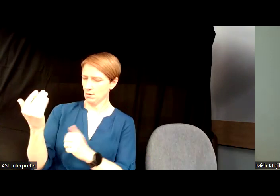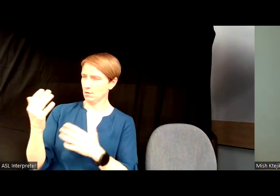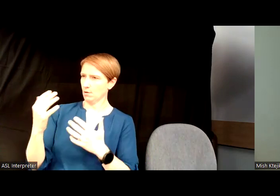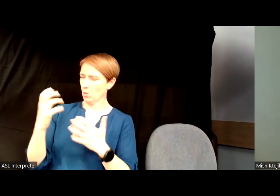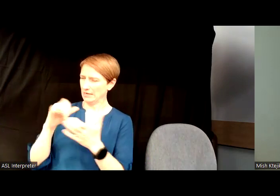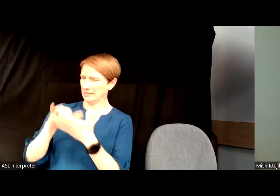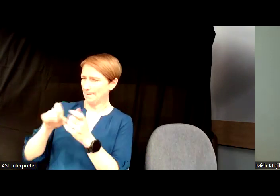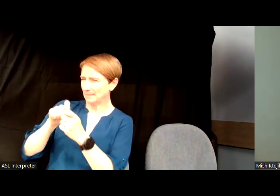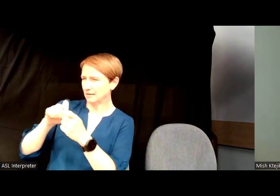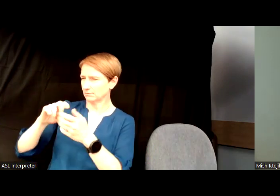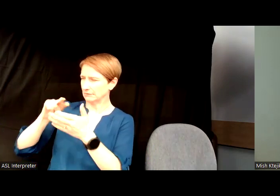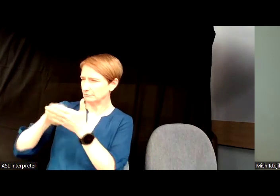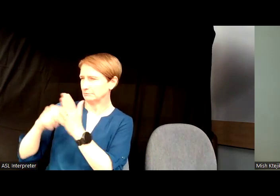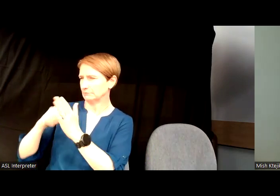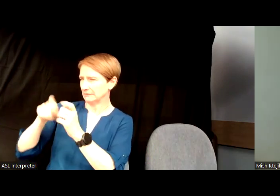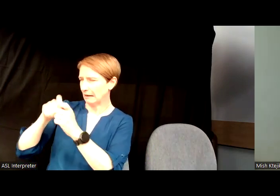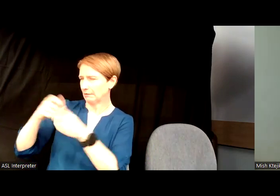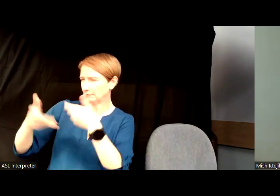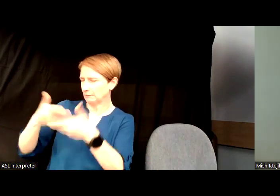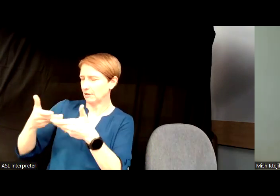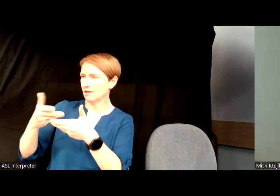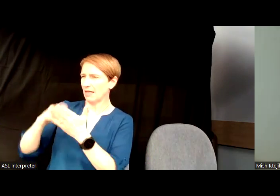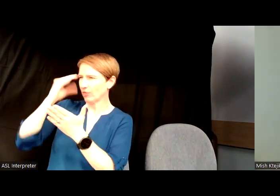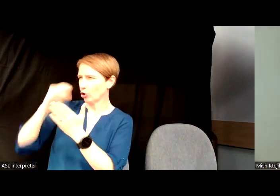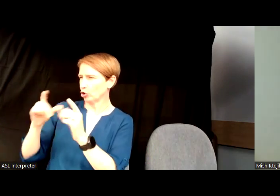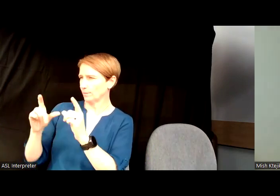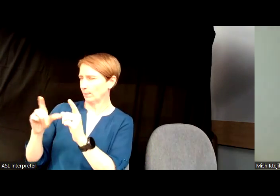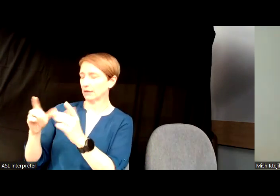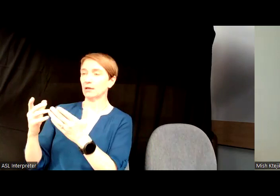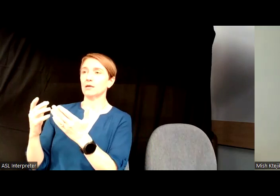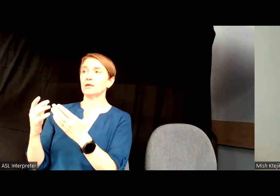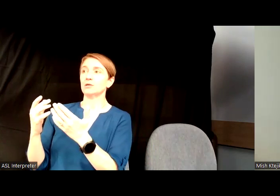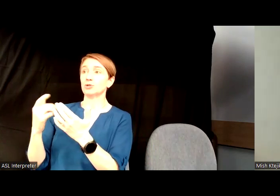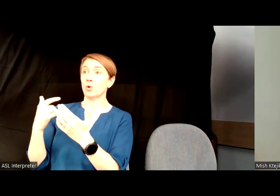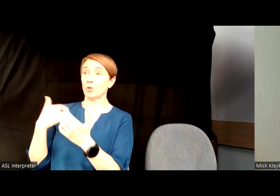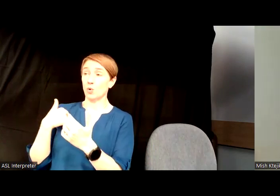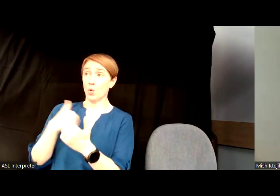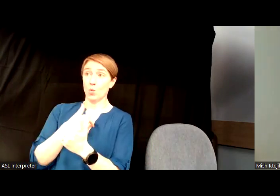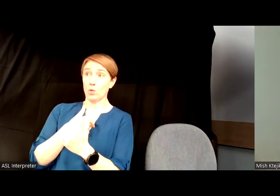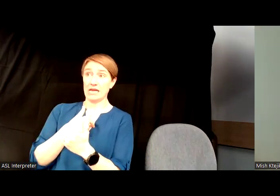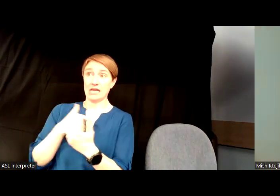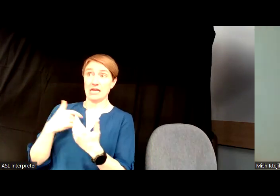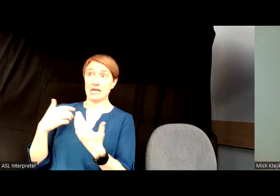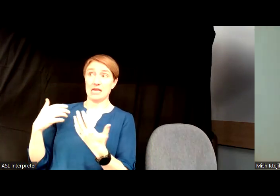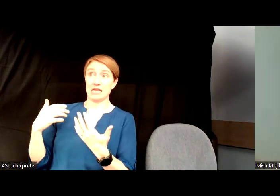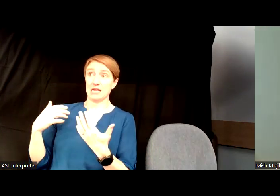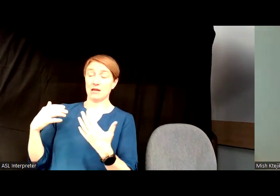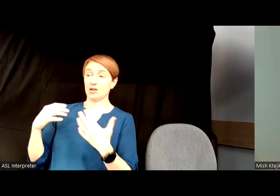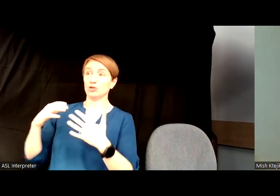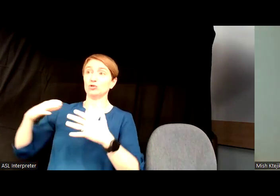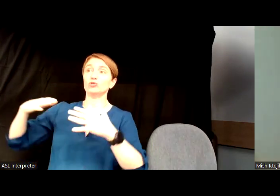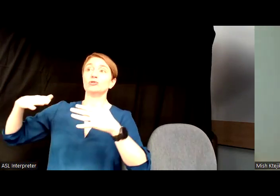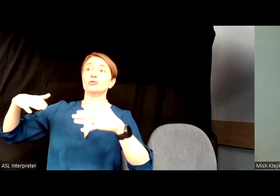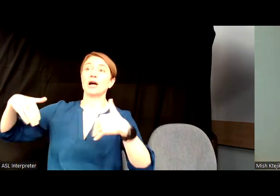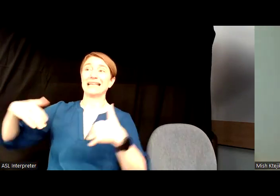permit. And we're not at a place yet to say that we need additional information from the board unless you want to give direction today to